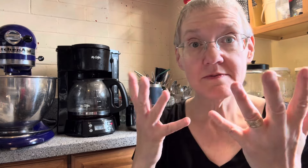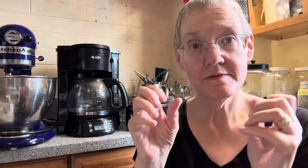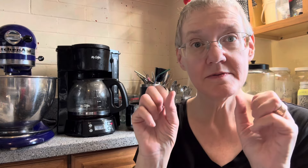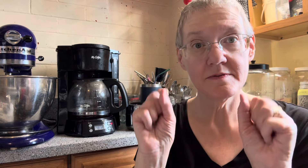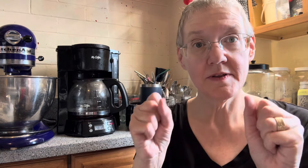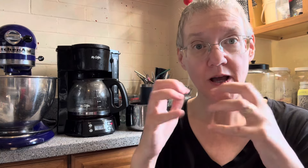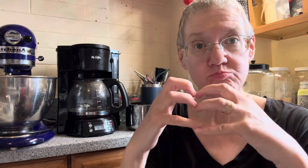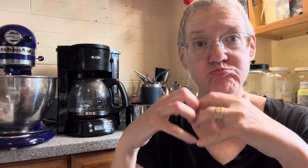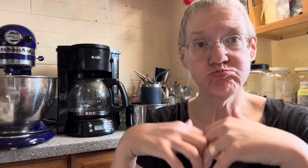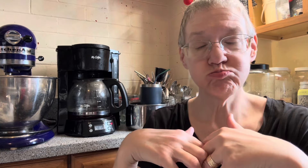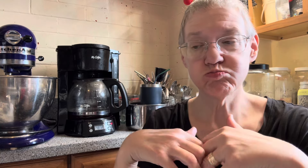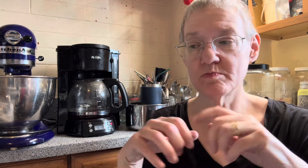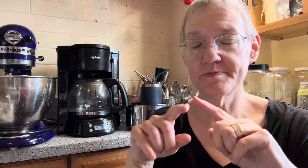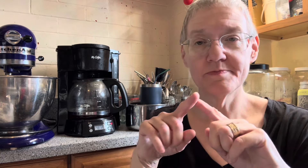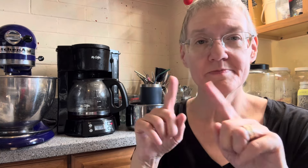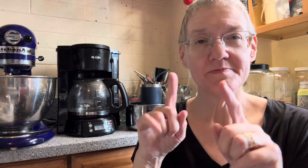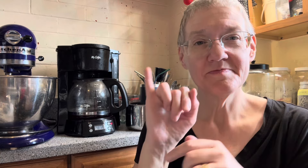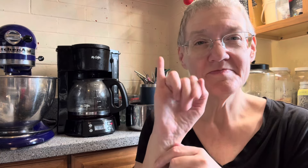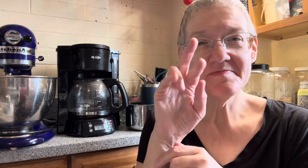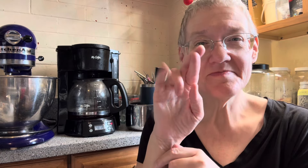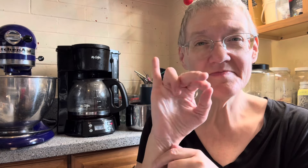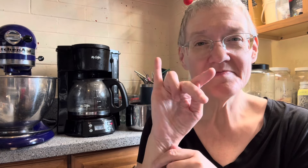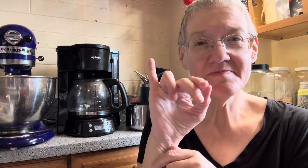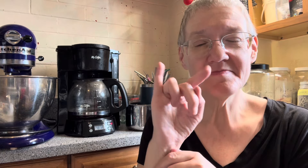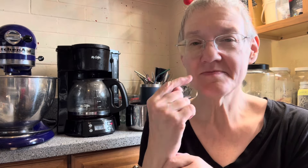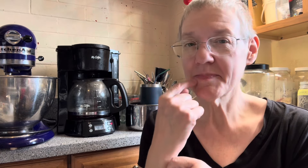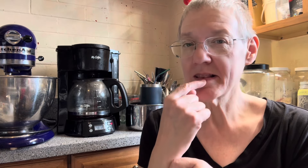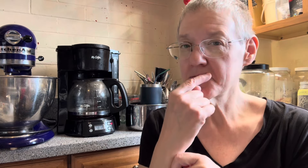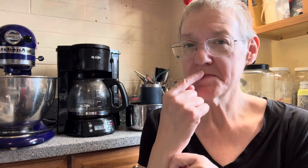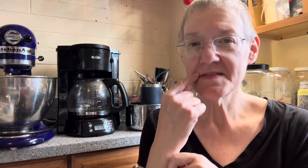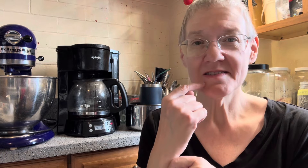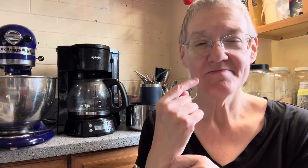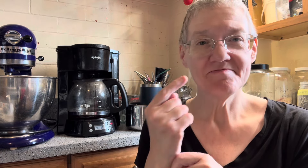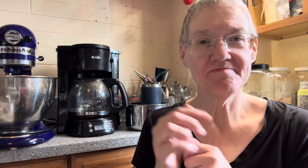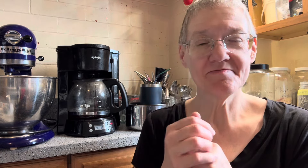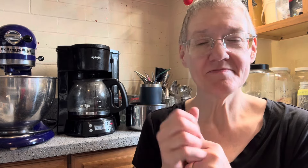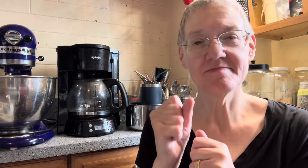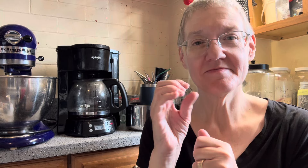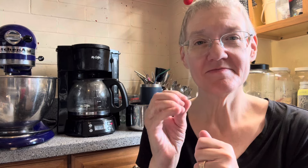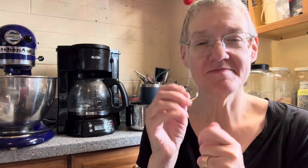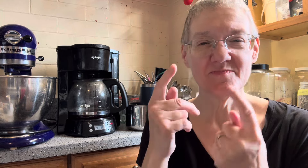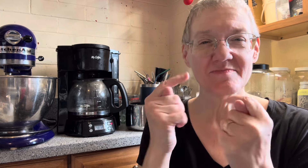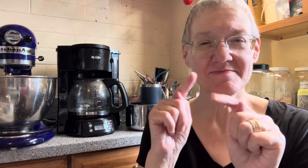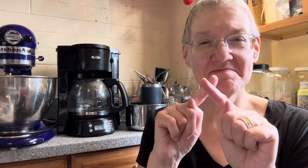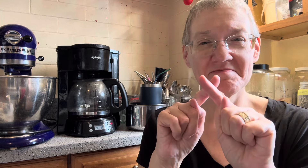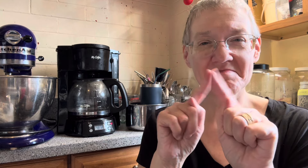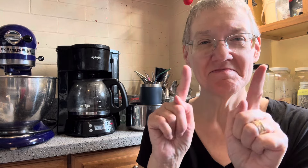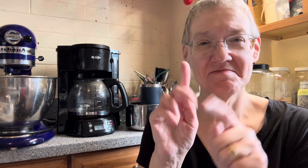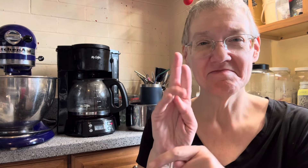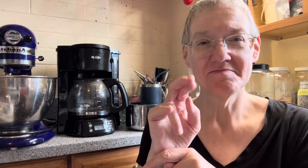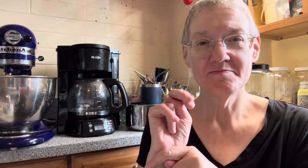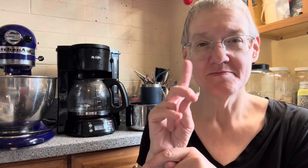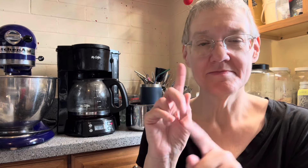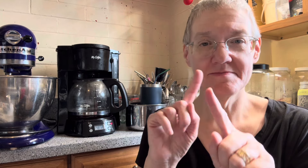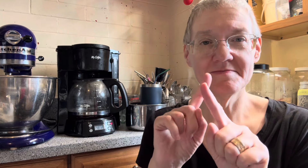because they're eco-friendly and they'll compost, but they irritate my lips. So, trying out a different